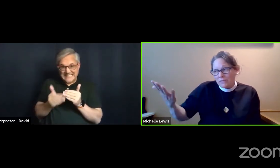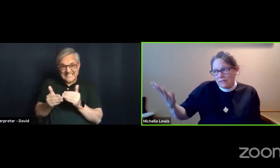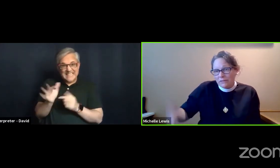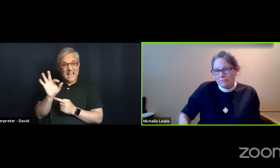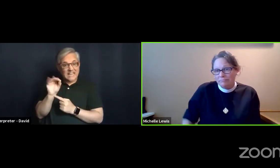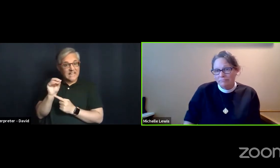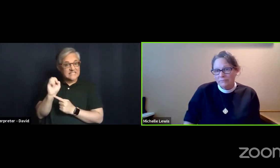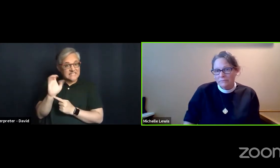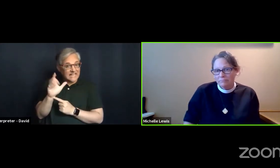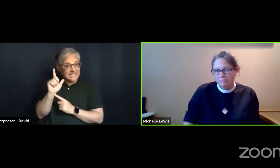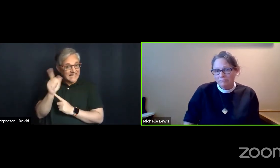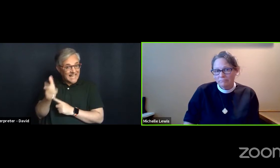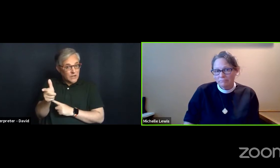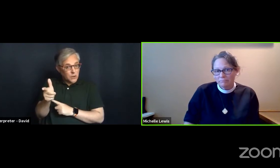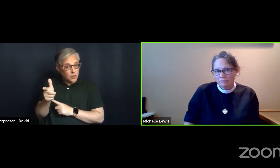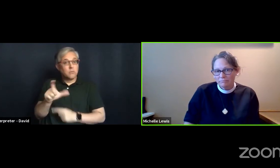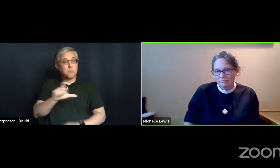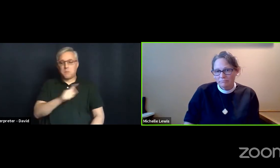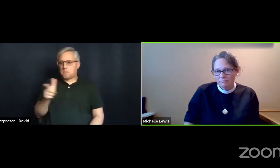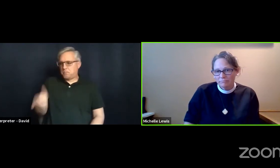he was killed.